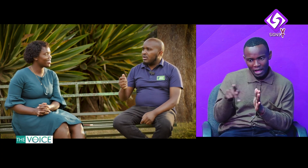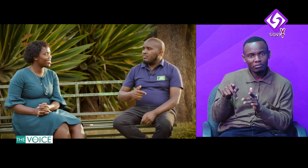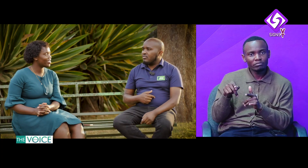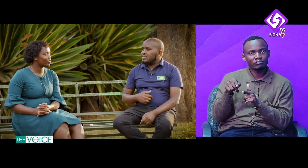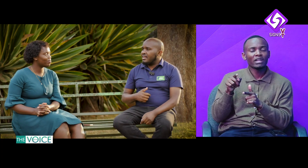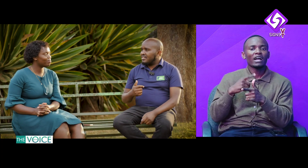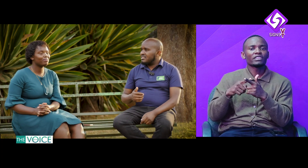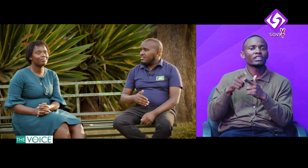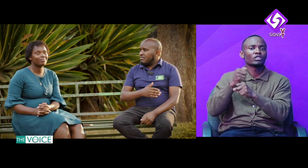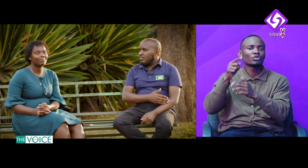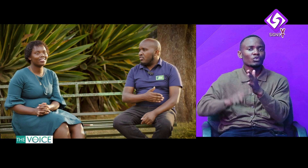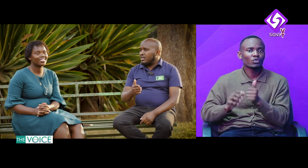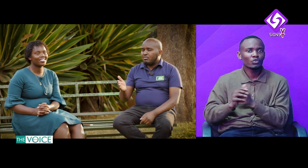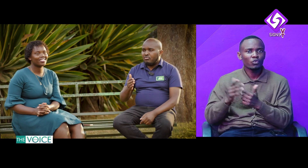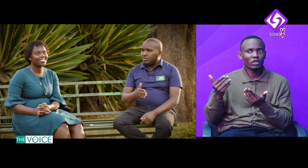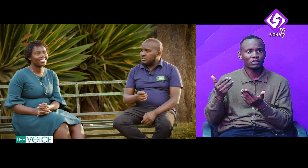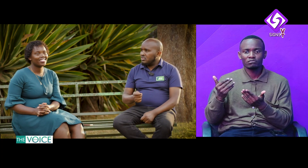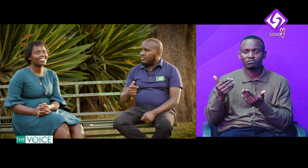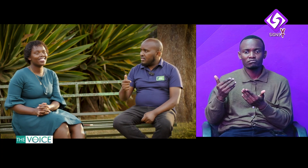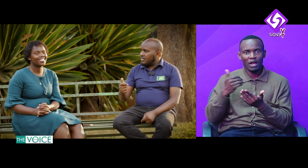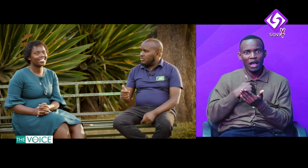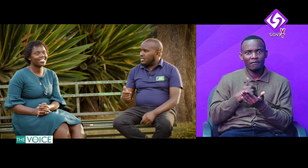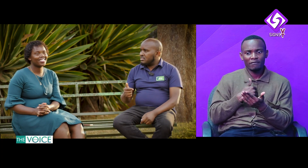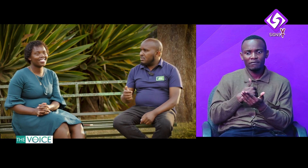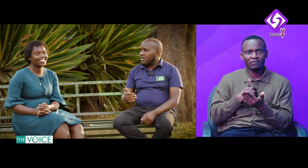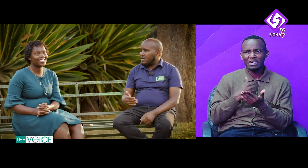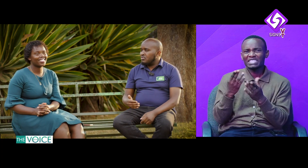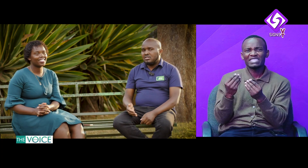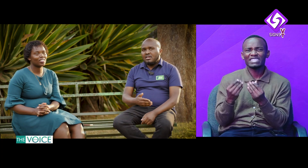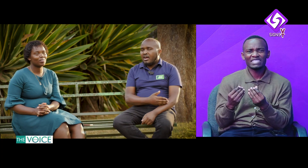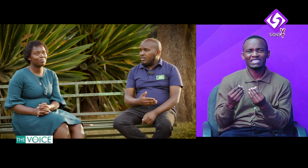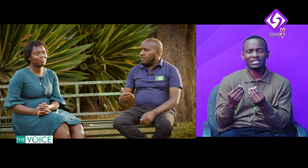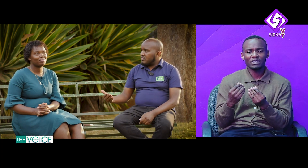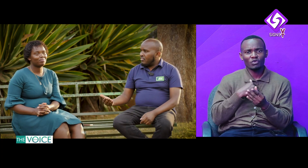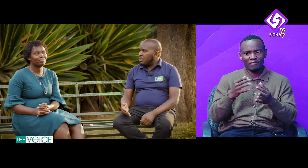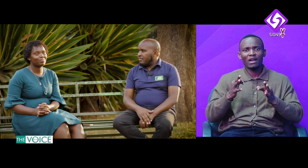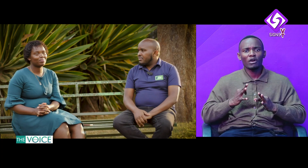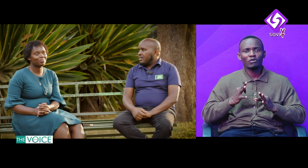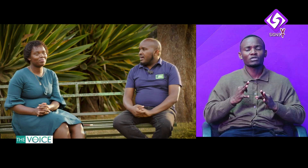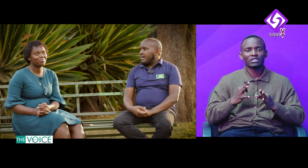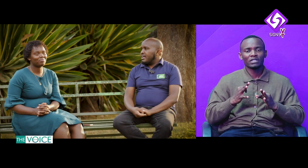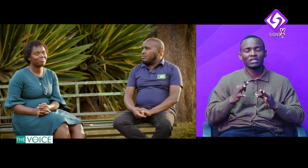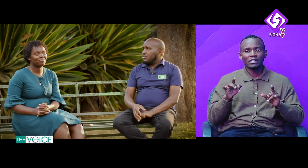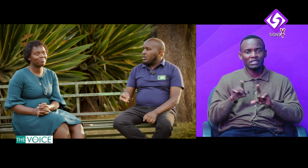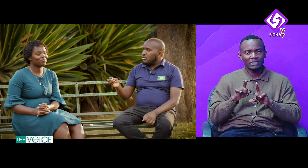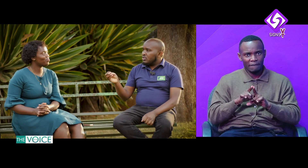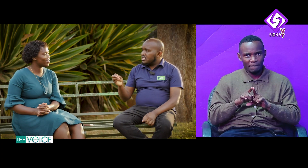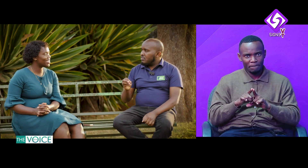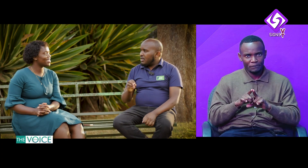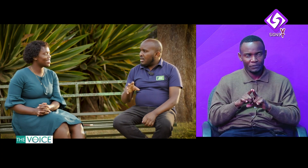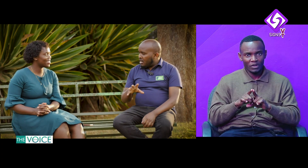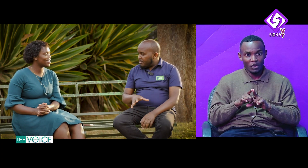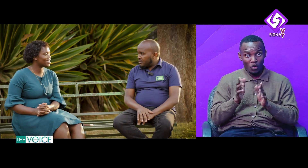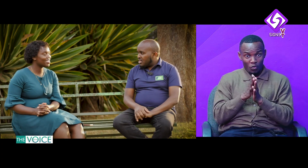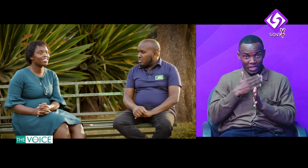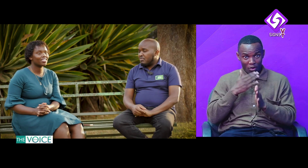and you, just like that, by following a number of prompts, you have a new KCB Bank account and you're part of the family. And with our new KCB